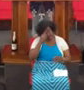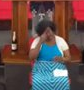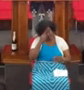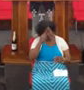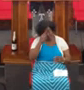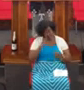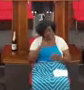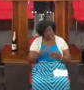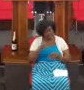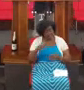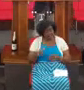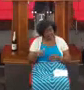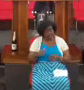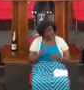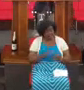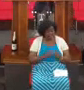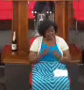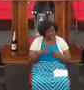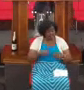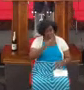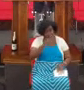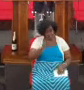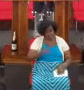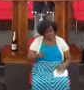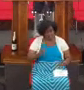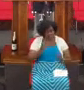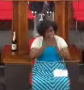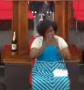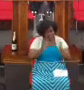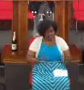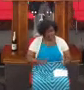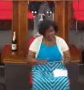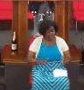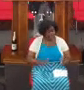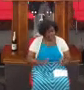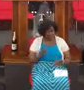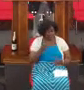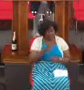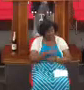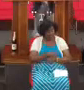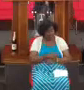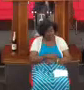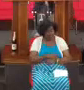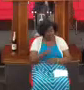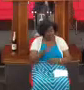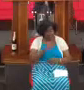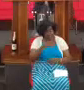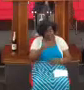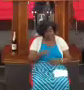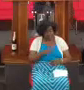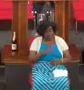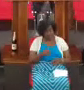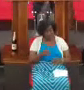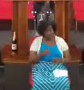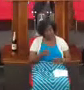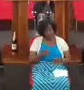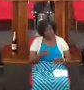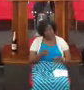Jesus went to the house of Zacchaeus. Went looking for Zacchaeus one day. Zacchaeus was a tax